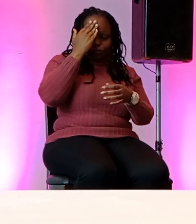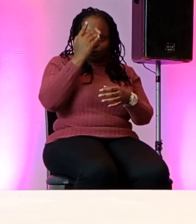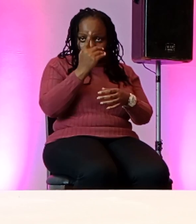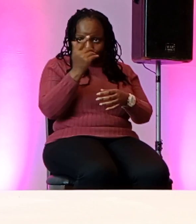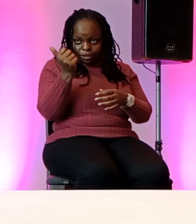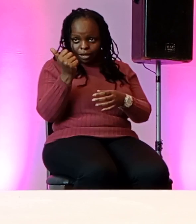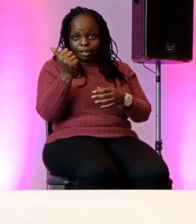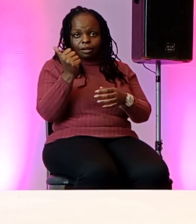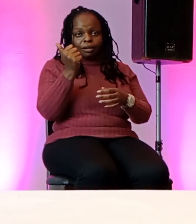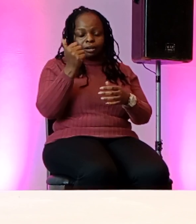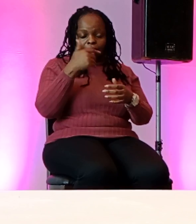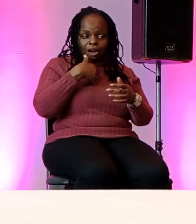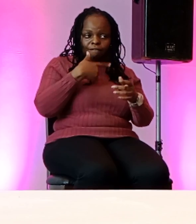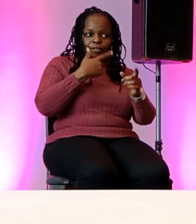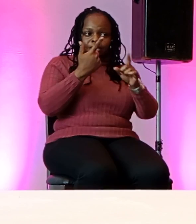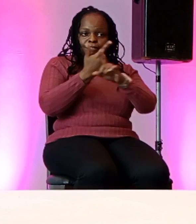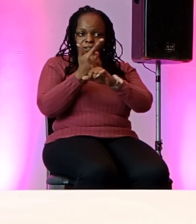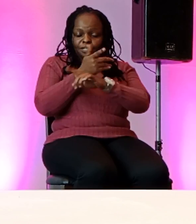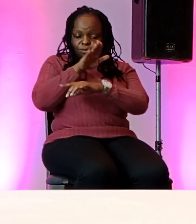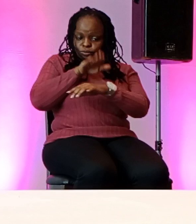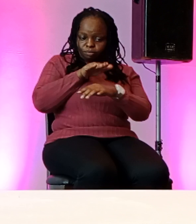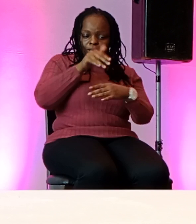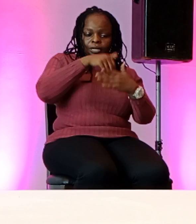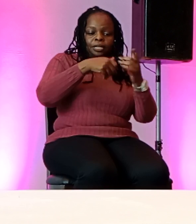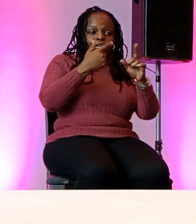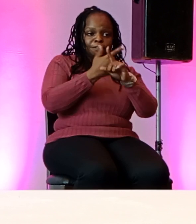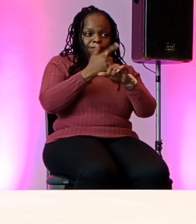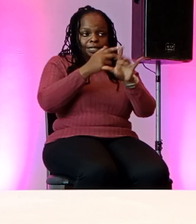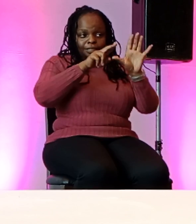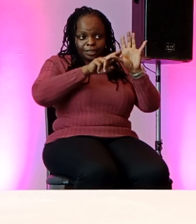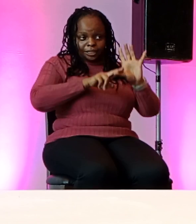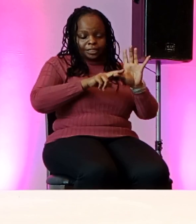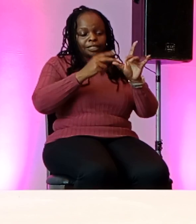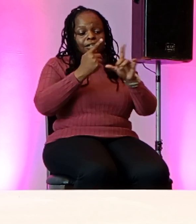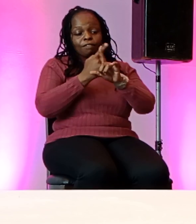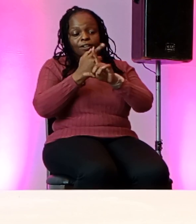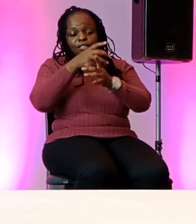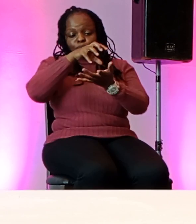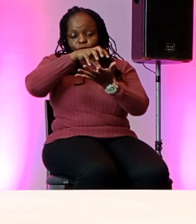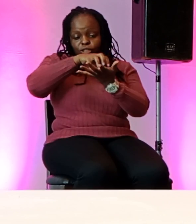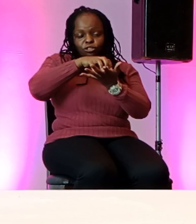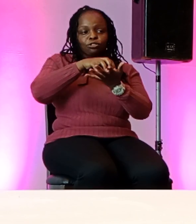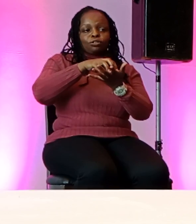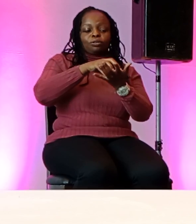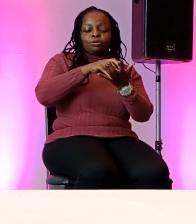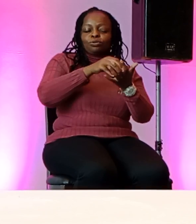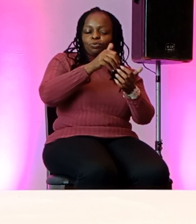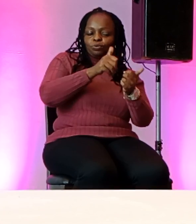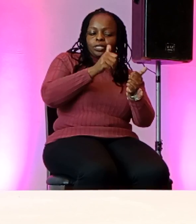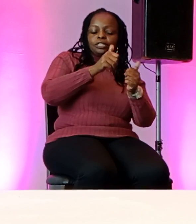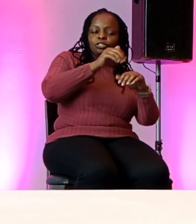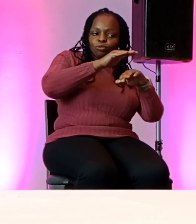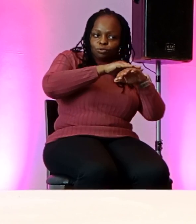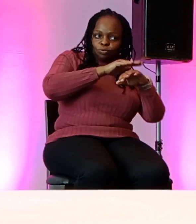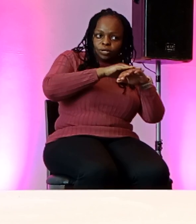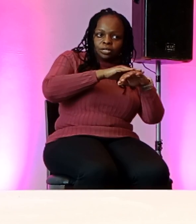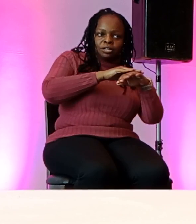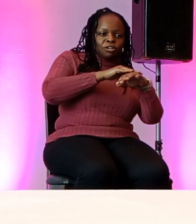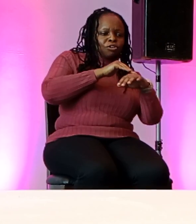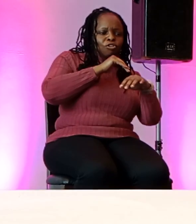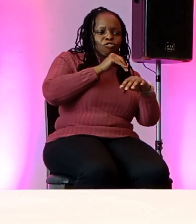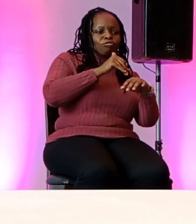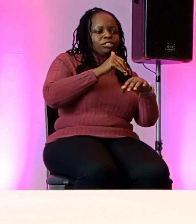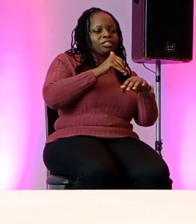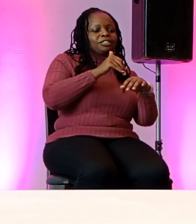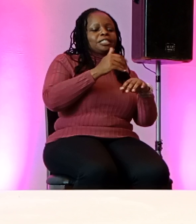have various women in different seats and positions that matter. We will not be the meal. We will be on the table to prepare the